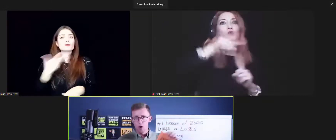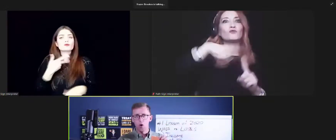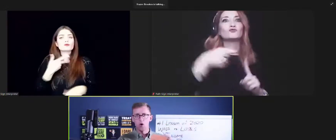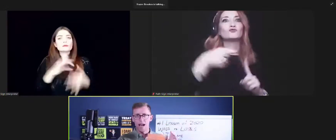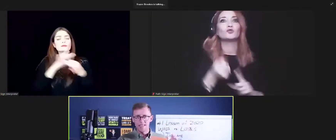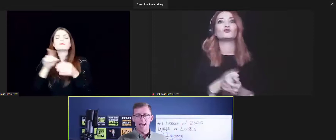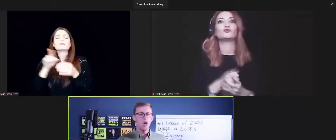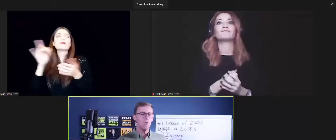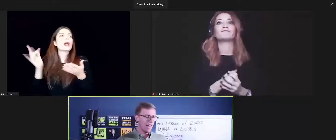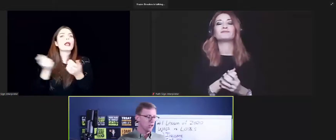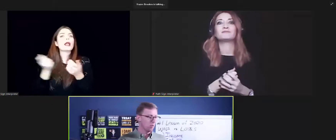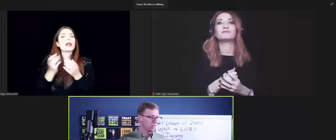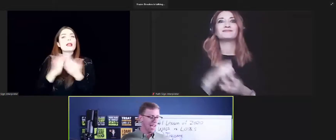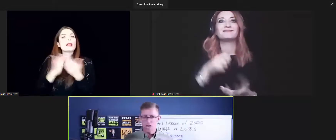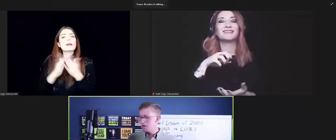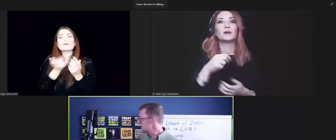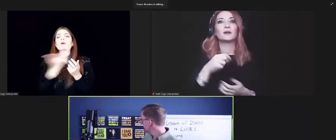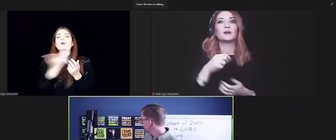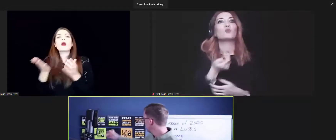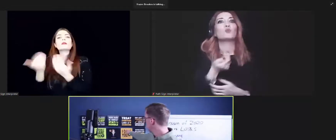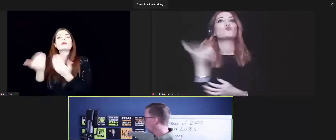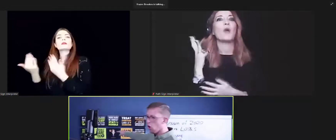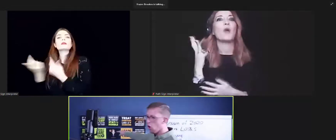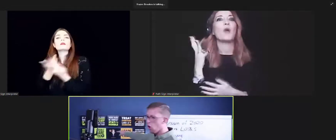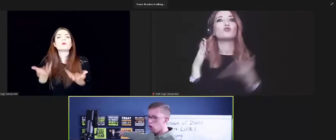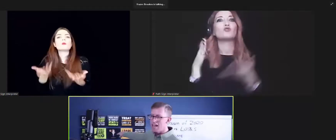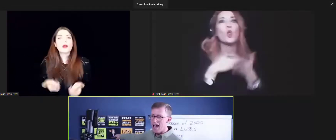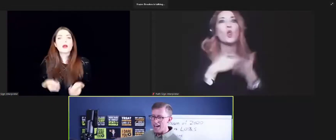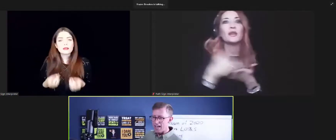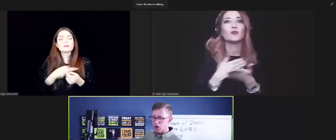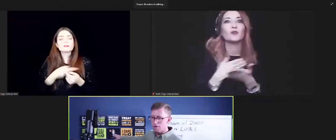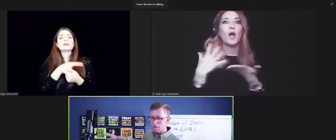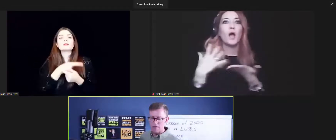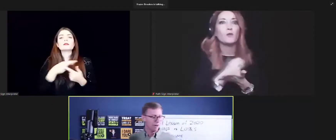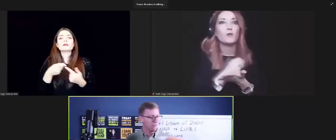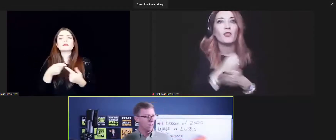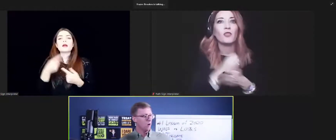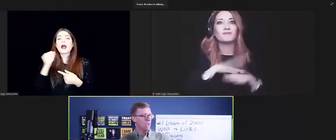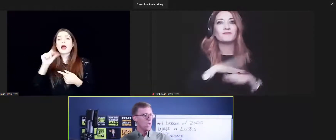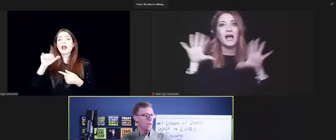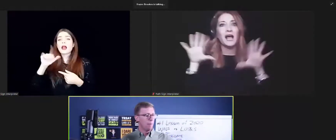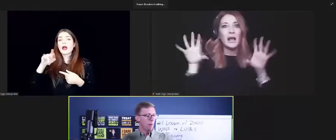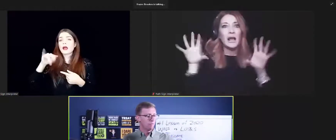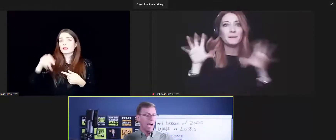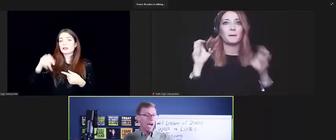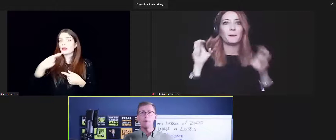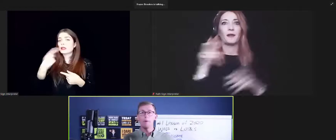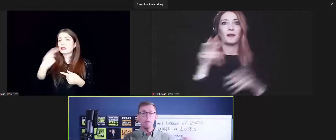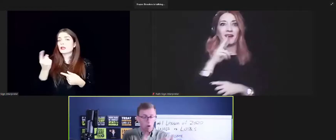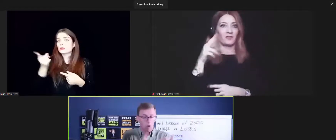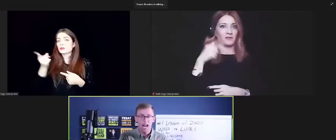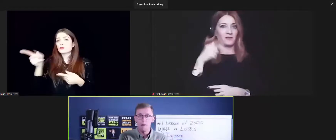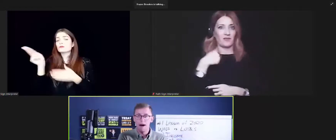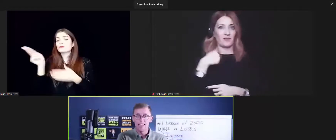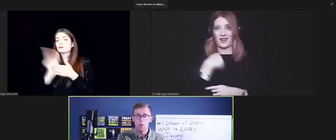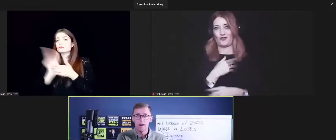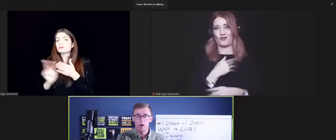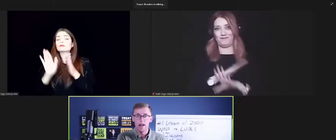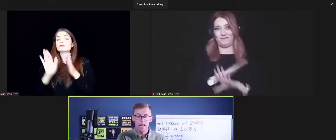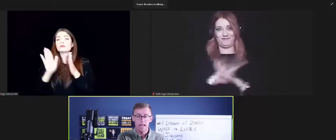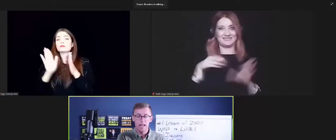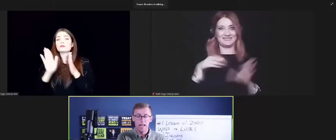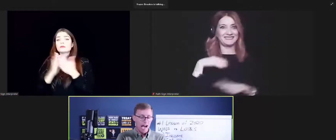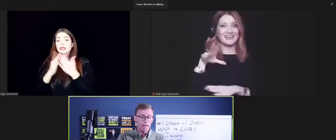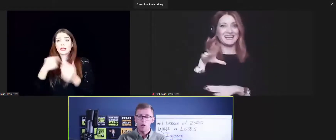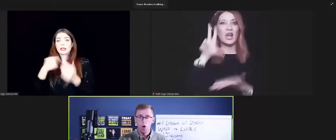called I Dare You and I Double Dare You. It's even on the wall, kind of covered by the microphone a little bit. But how many books did I buy in 2020?